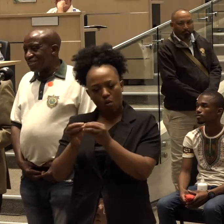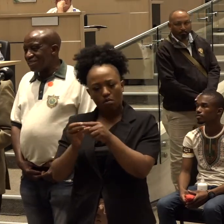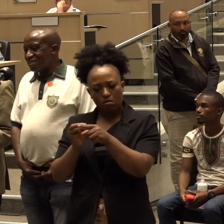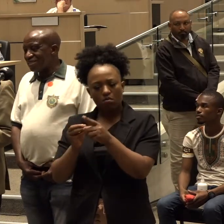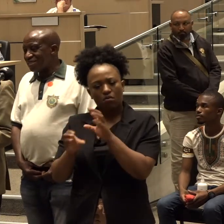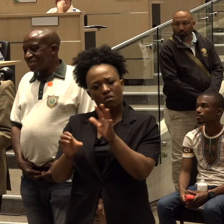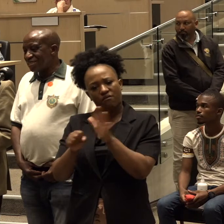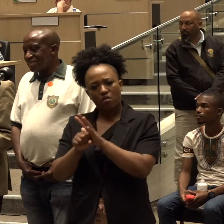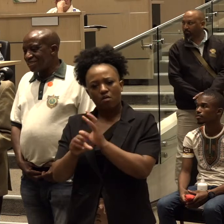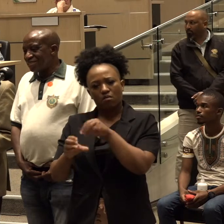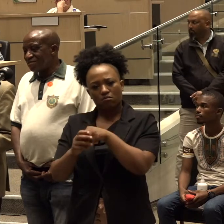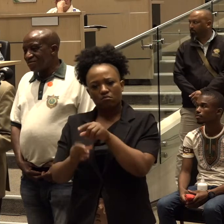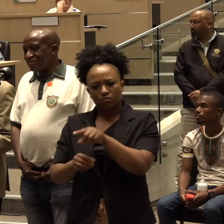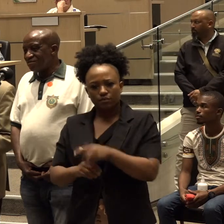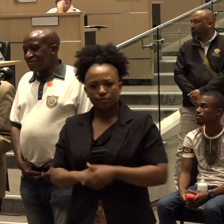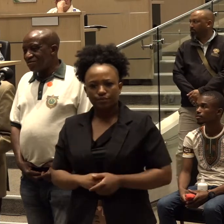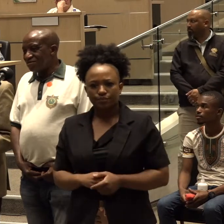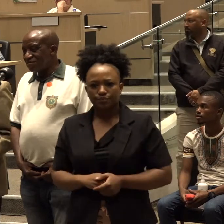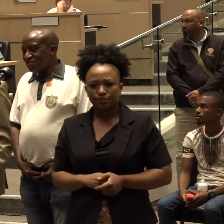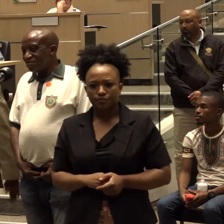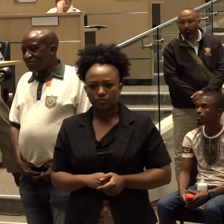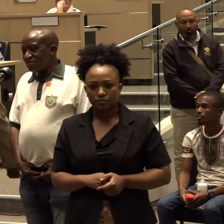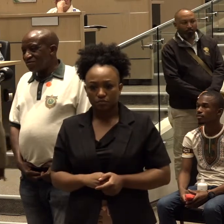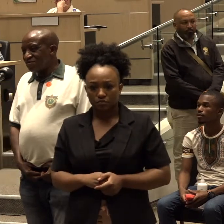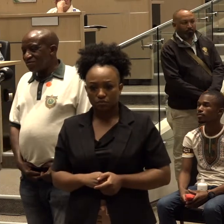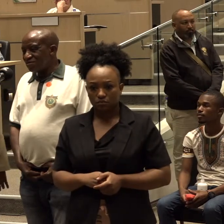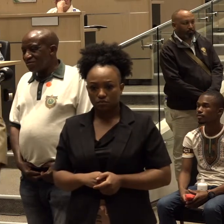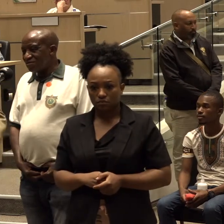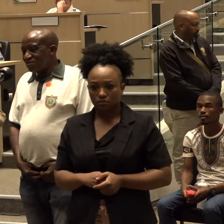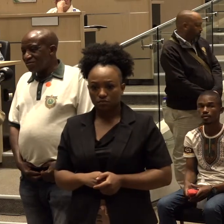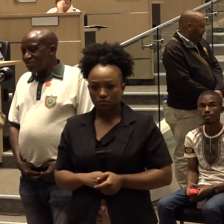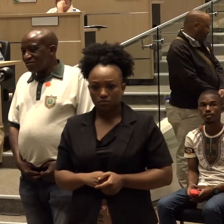we are here to discuss about transport